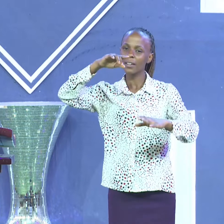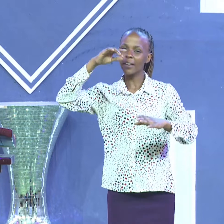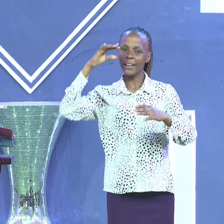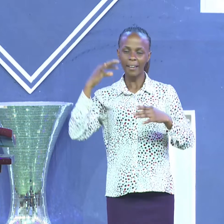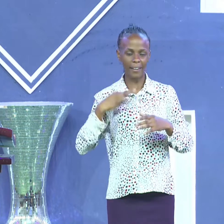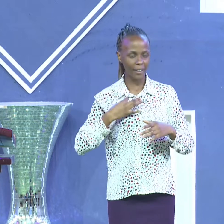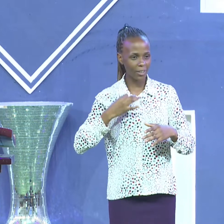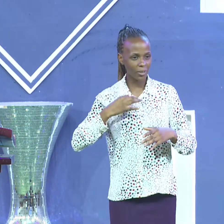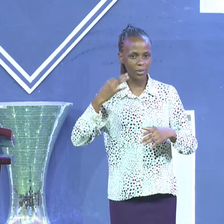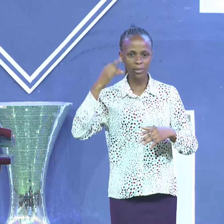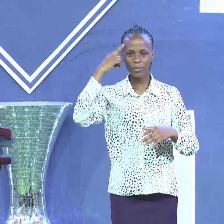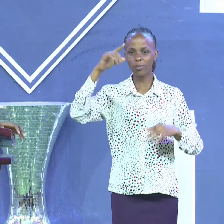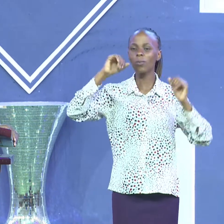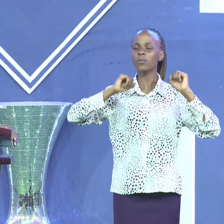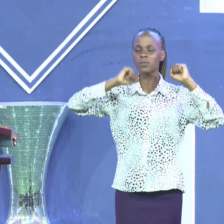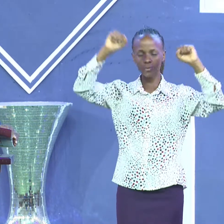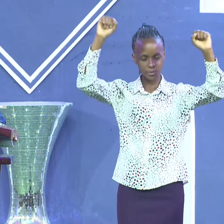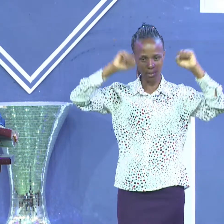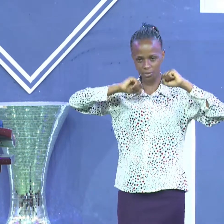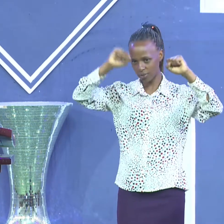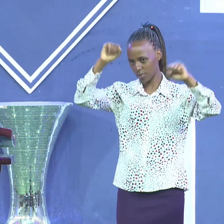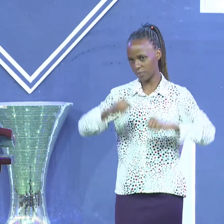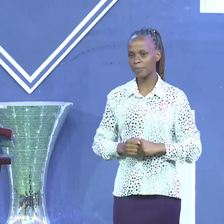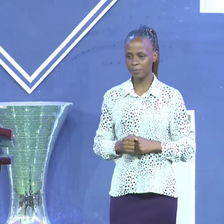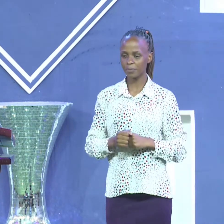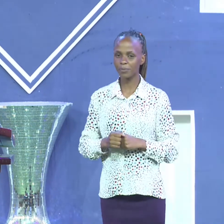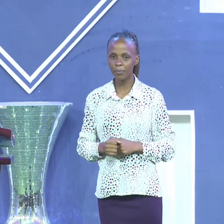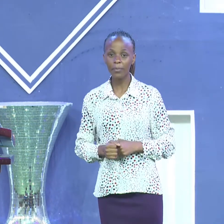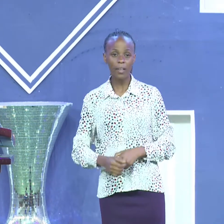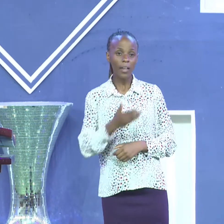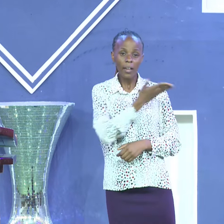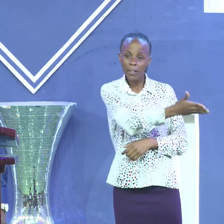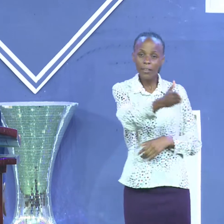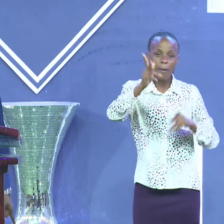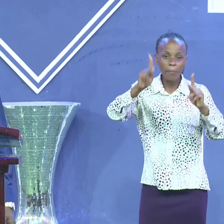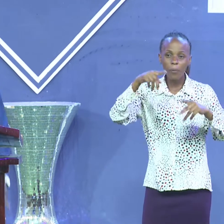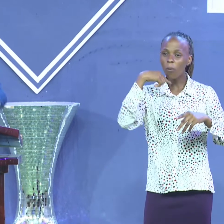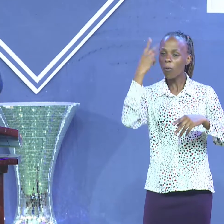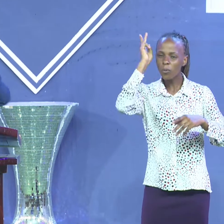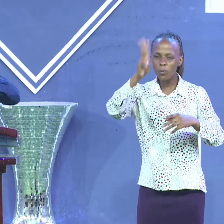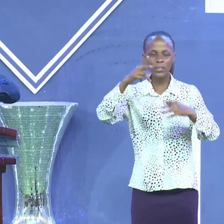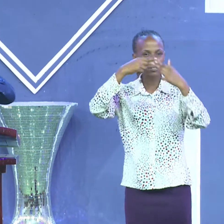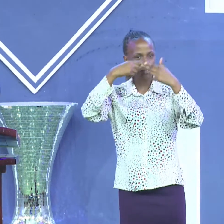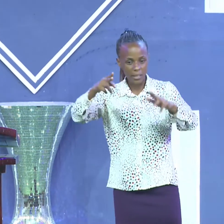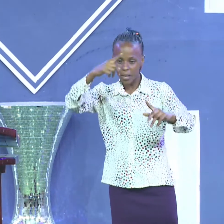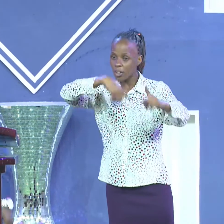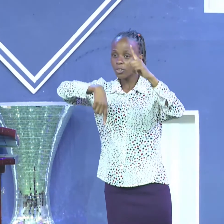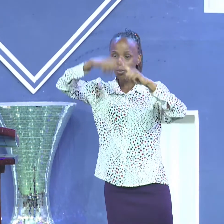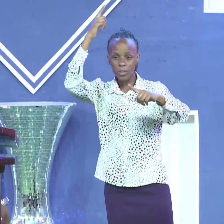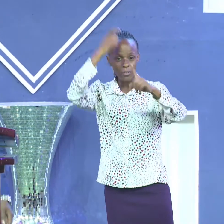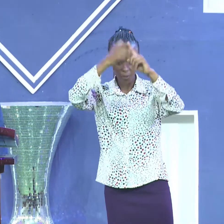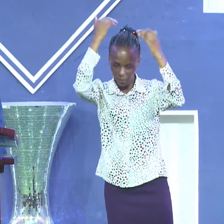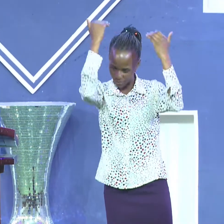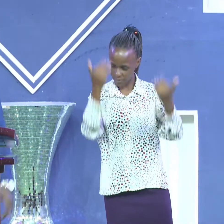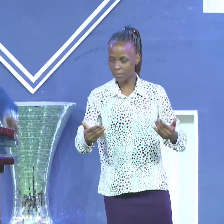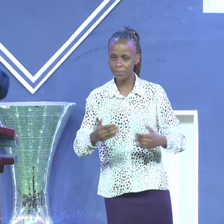failure, and now you're putting on the garment of victory, there is someone who's going to